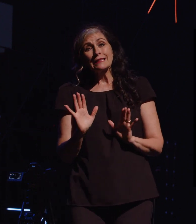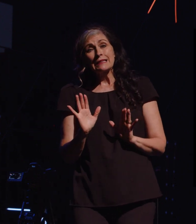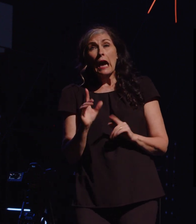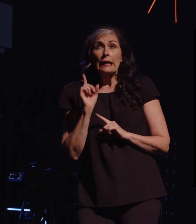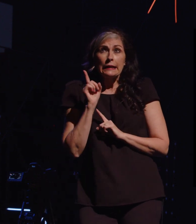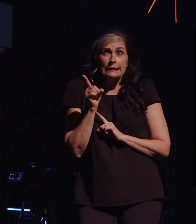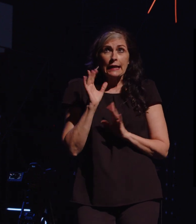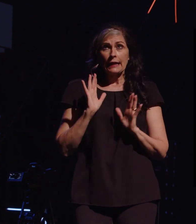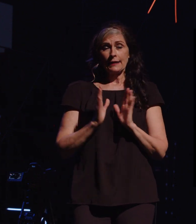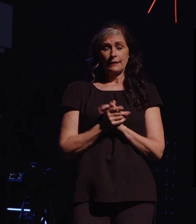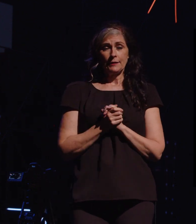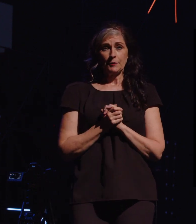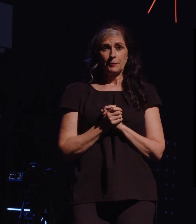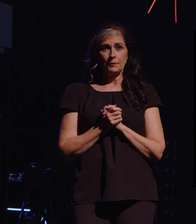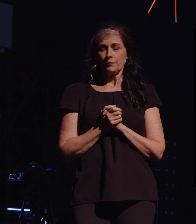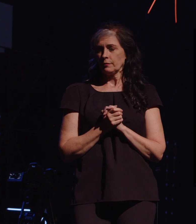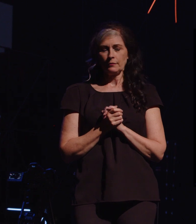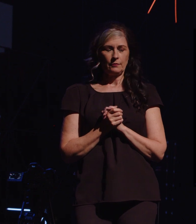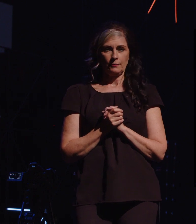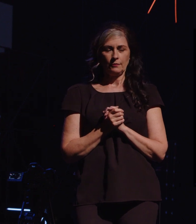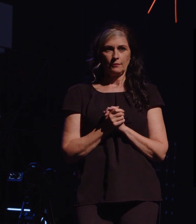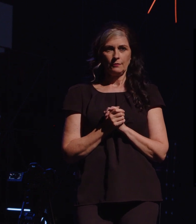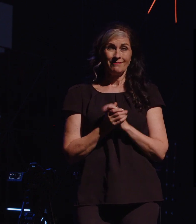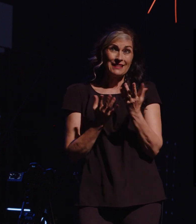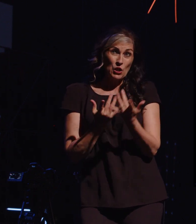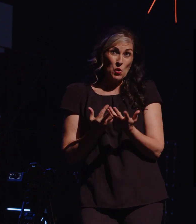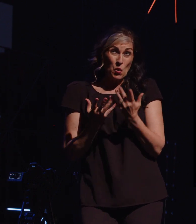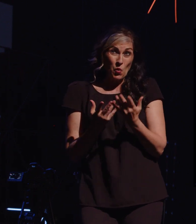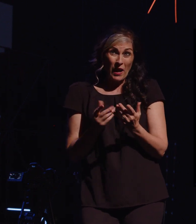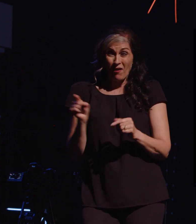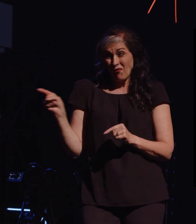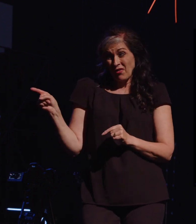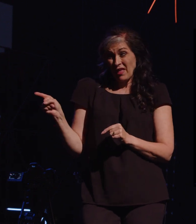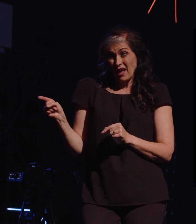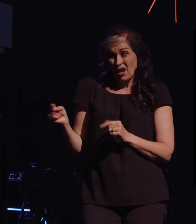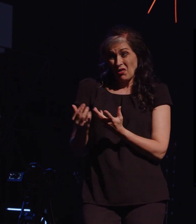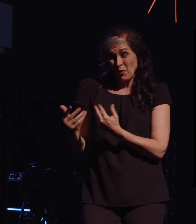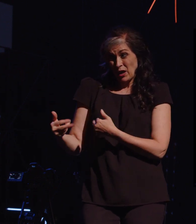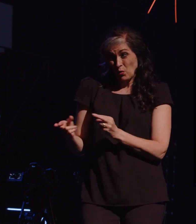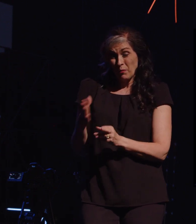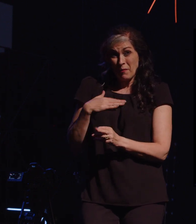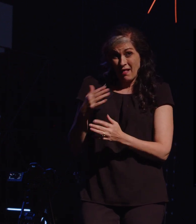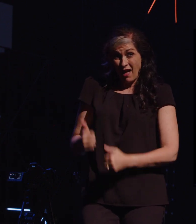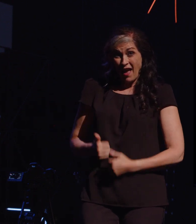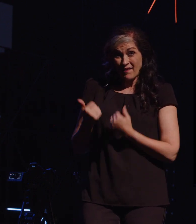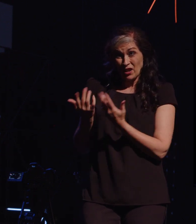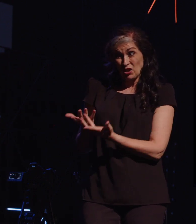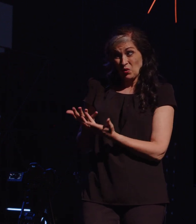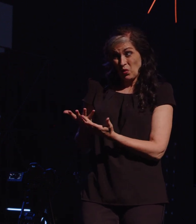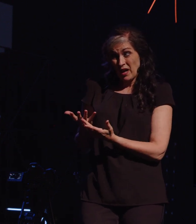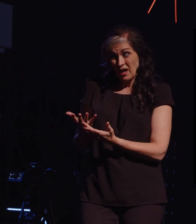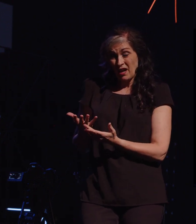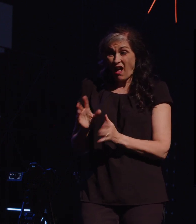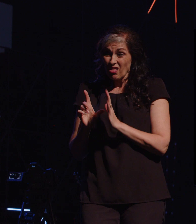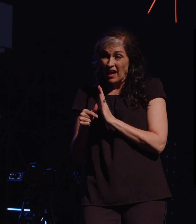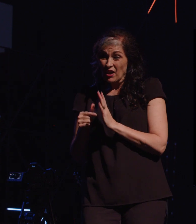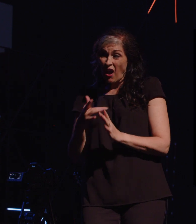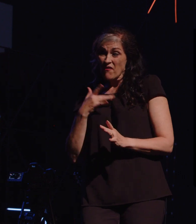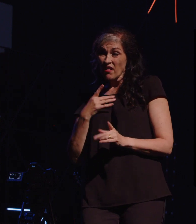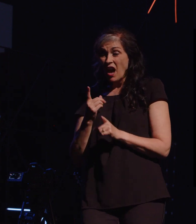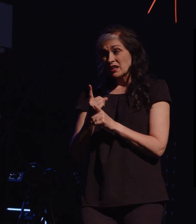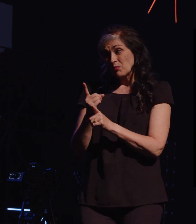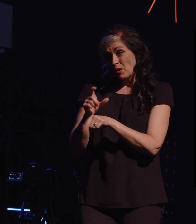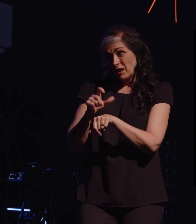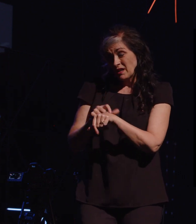me a second. Can you just wait in the waiting room of my life? And when I feel like it's the appropriate